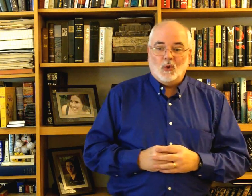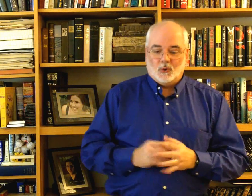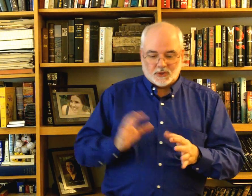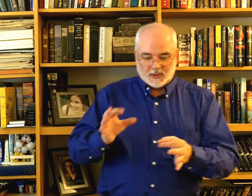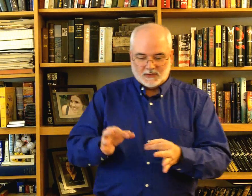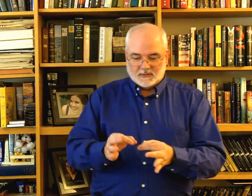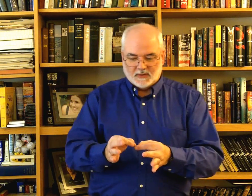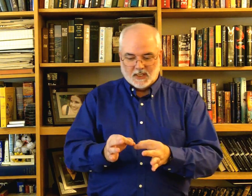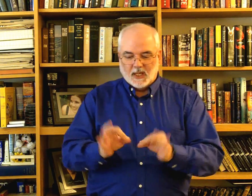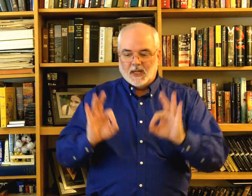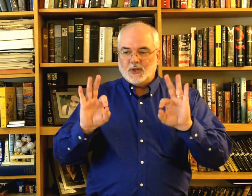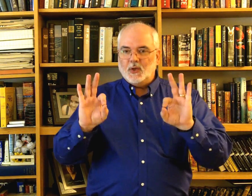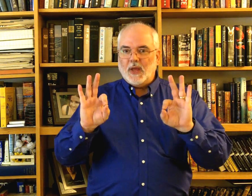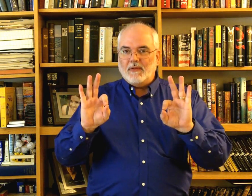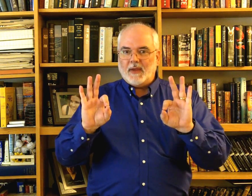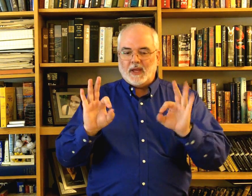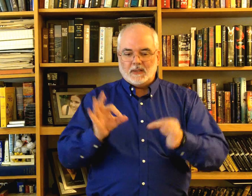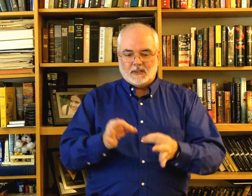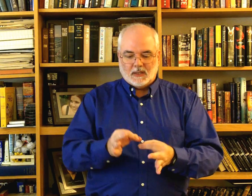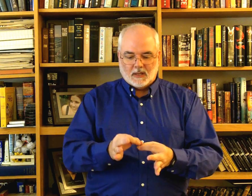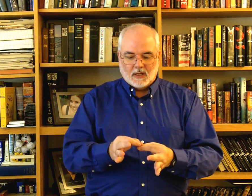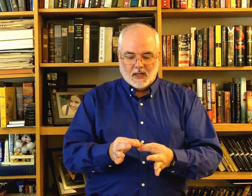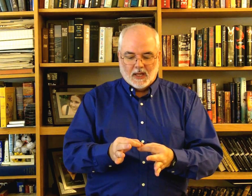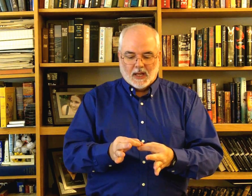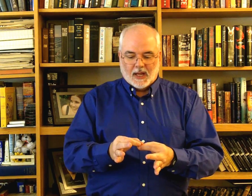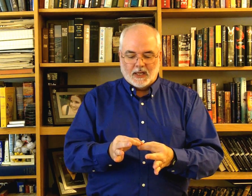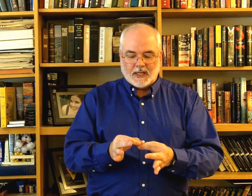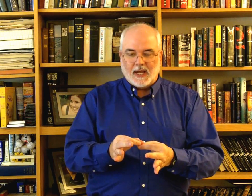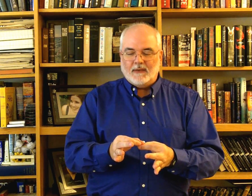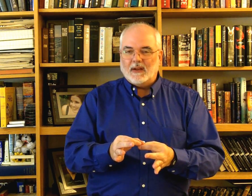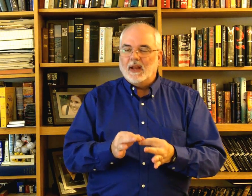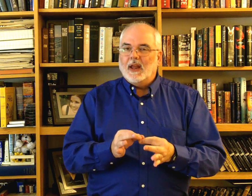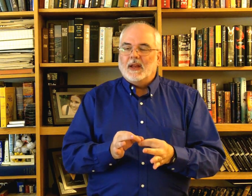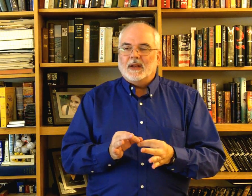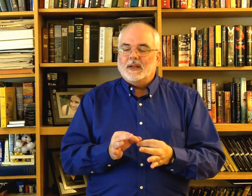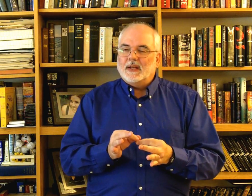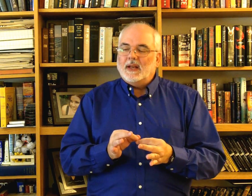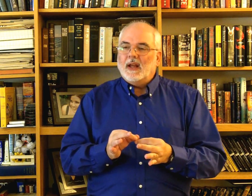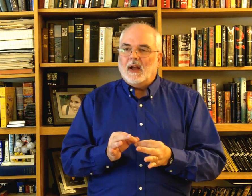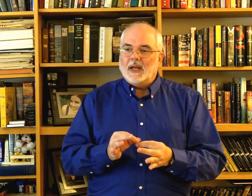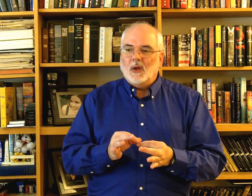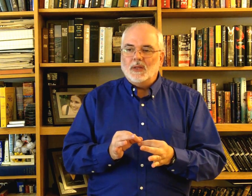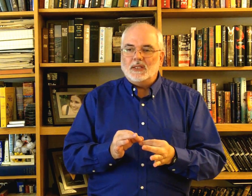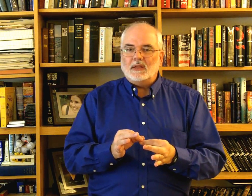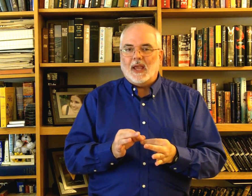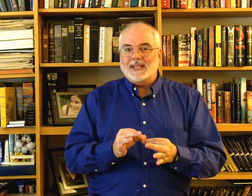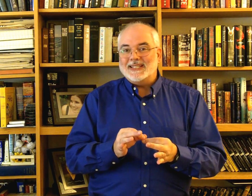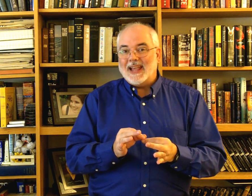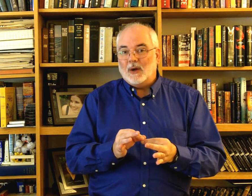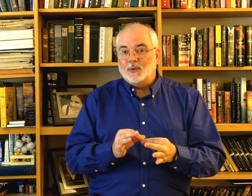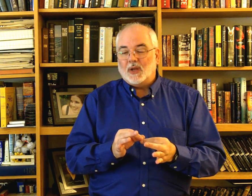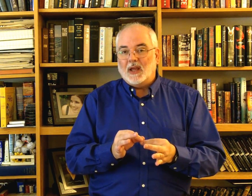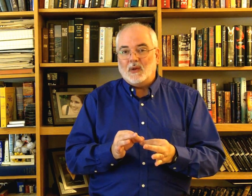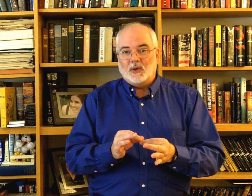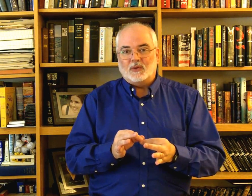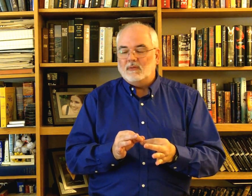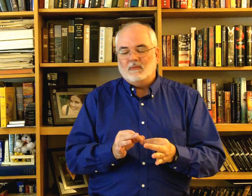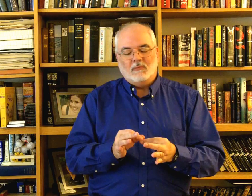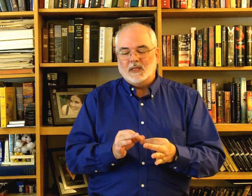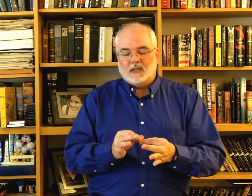Souls. Two F hands, and it's kind of, now I know this is a sound like, which means it's